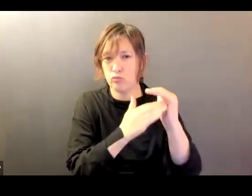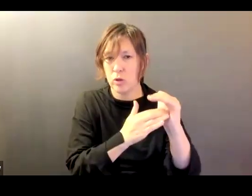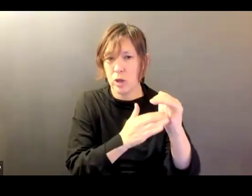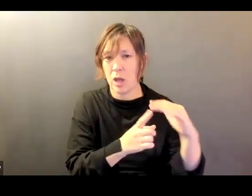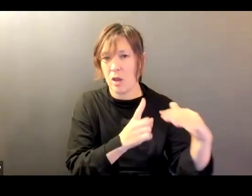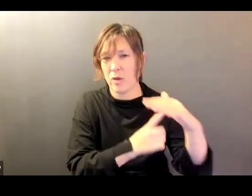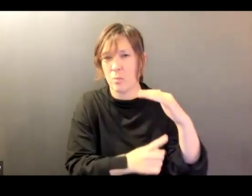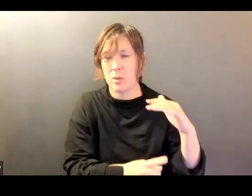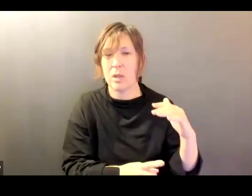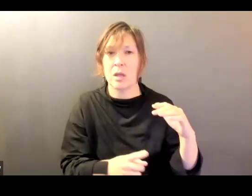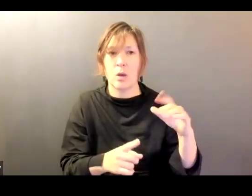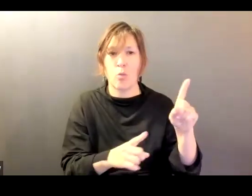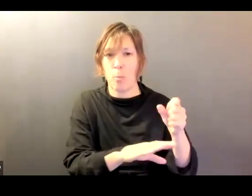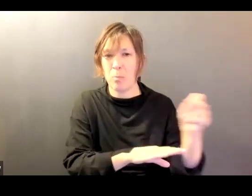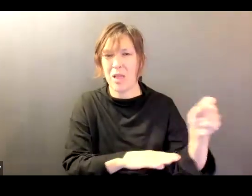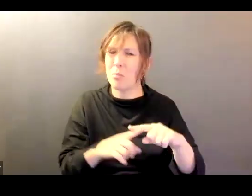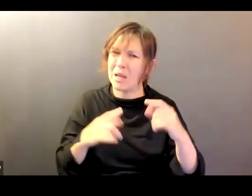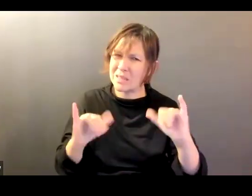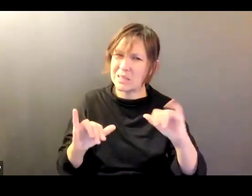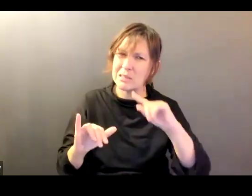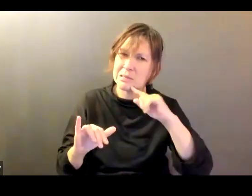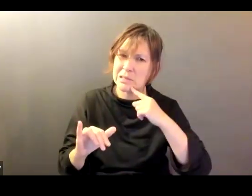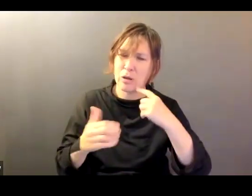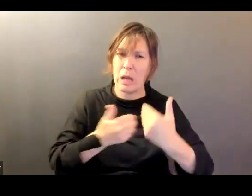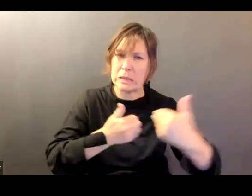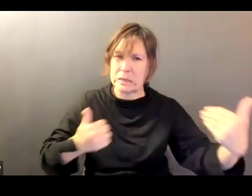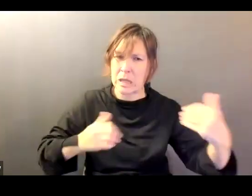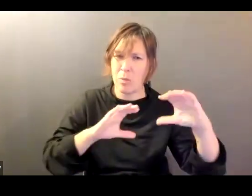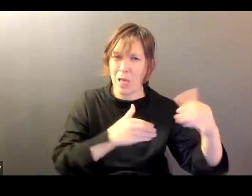place students in substantially separate settings at more than 2 times the state